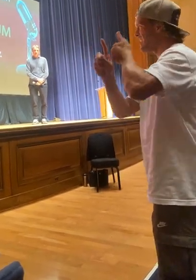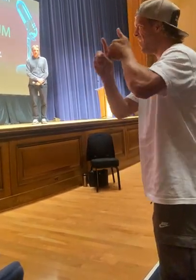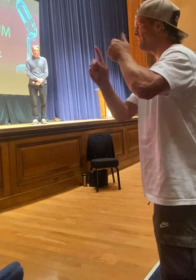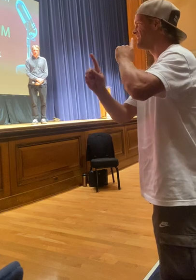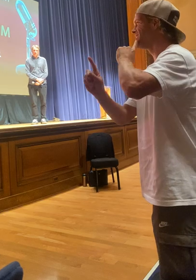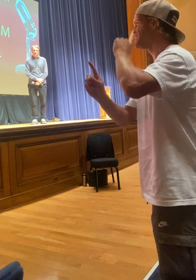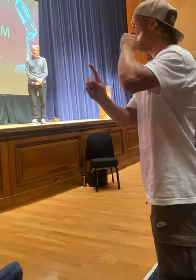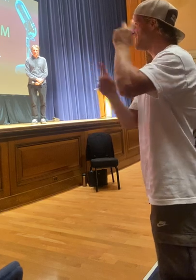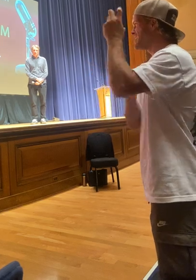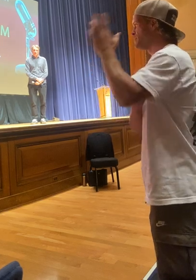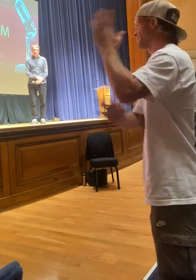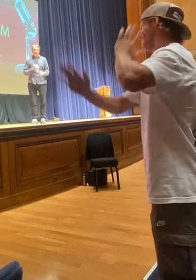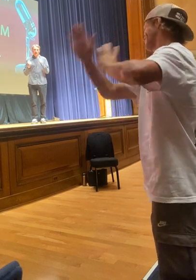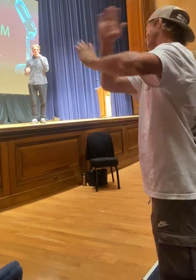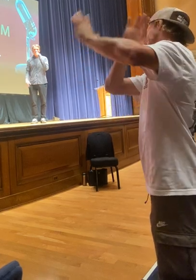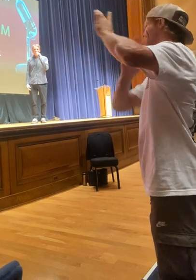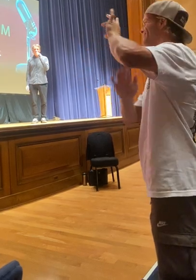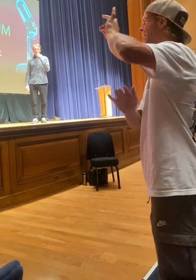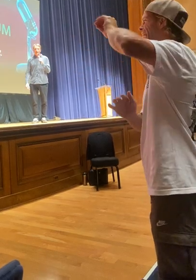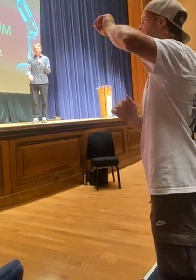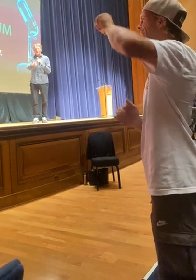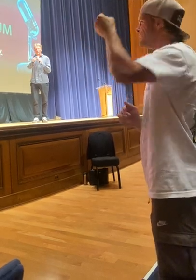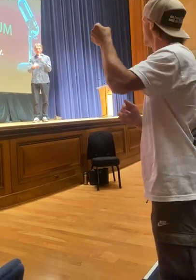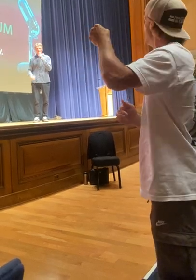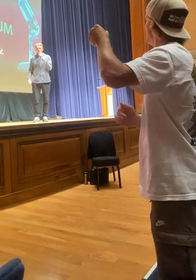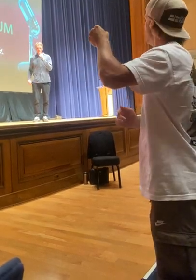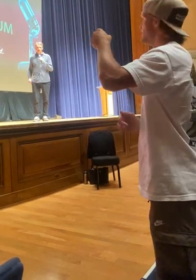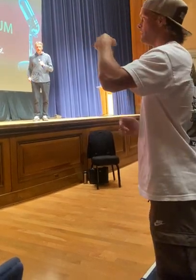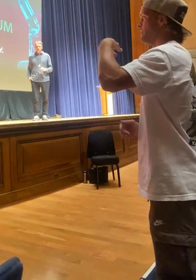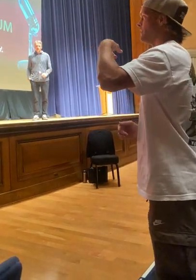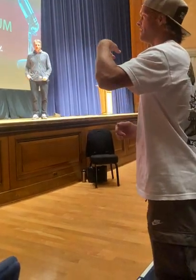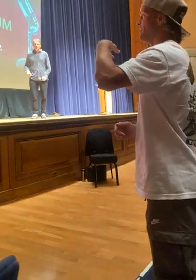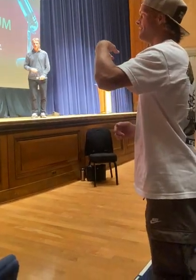wheedle, weddle, weddle, I know what you're saying.